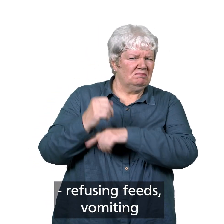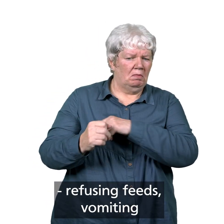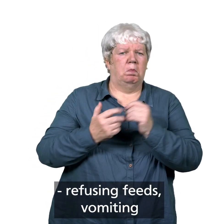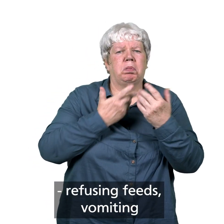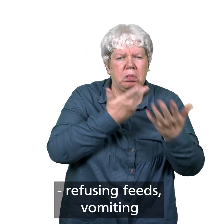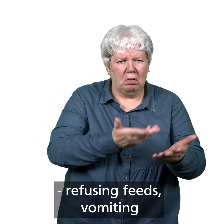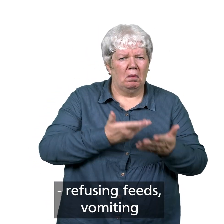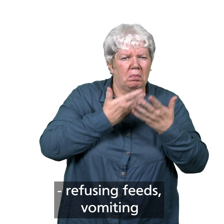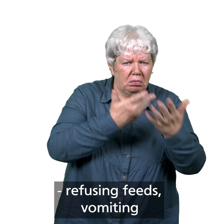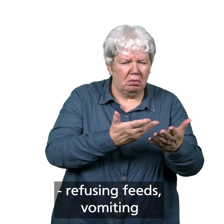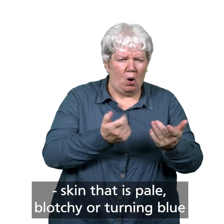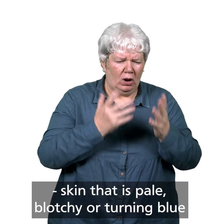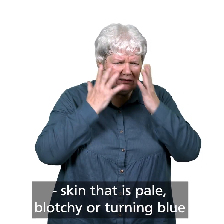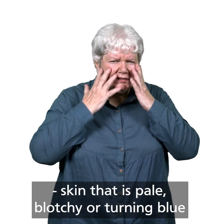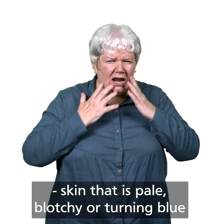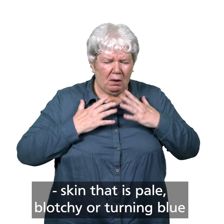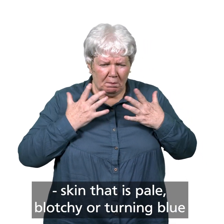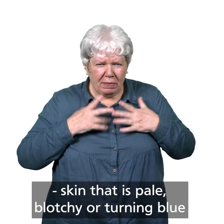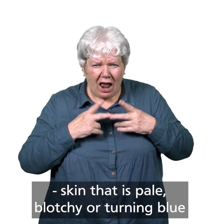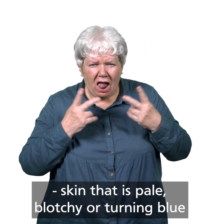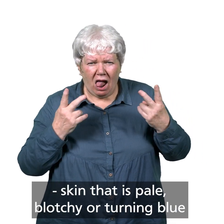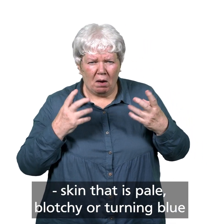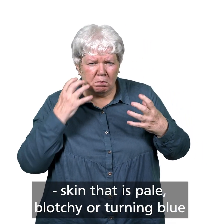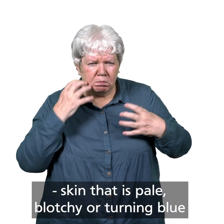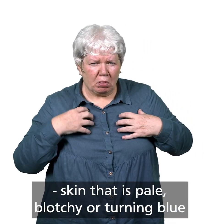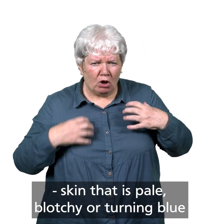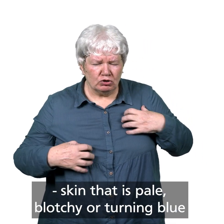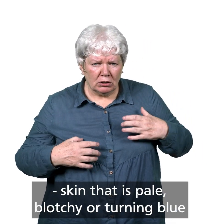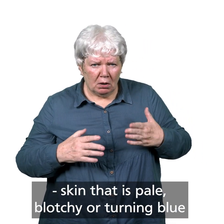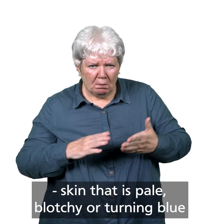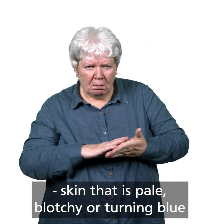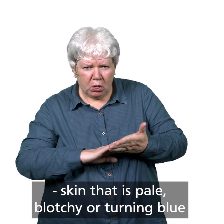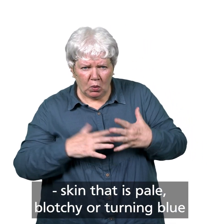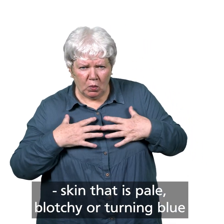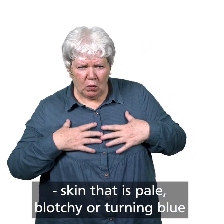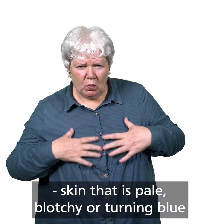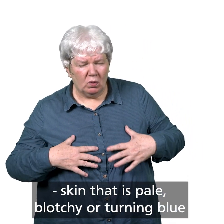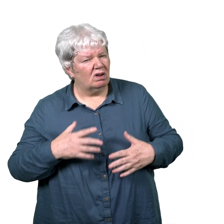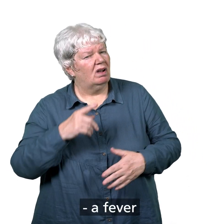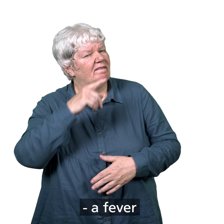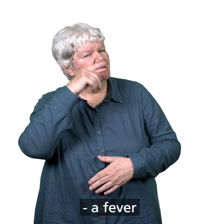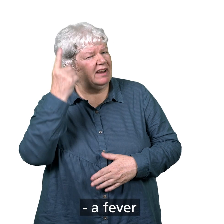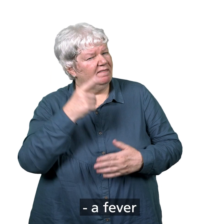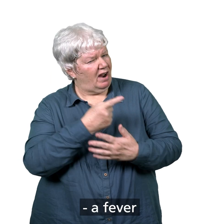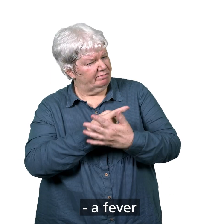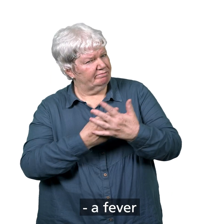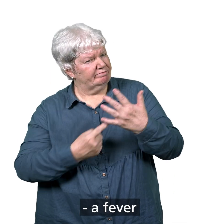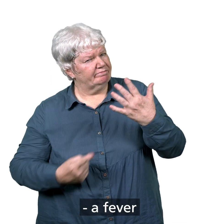vomiting, skin that is pale, blotchy or turning blue, a fever.